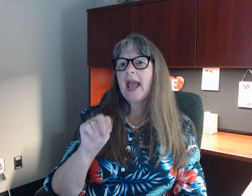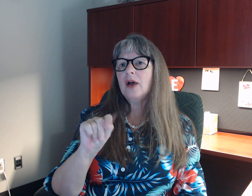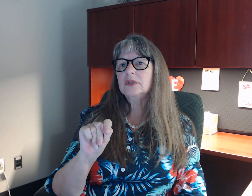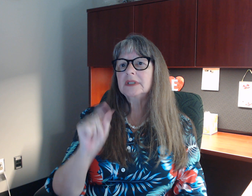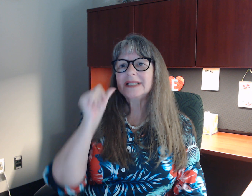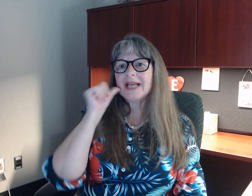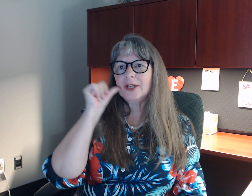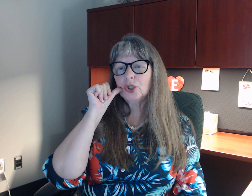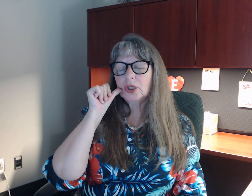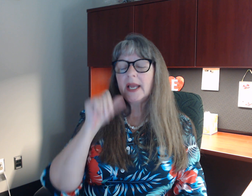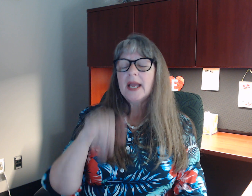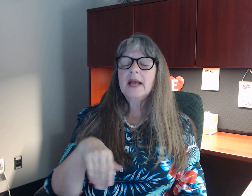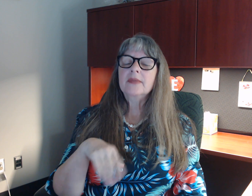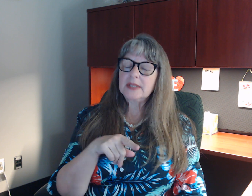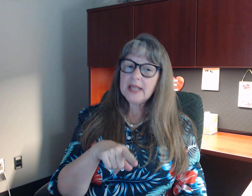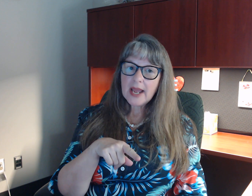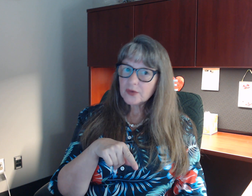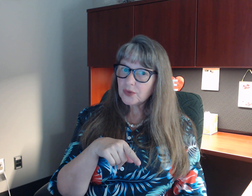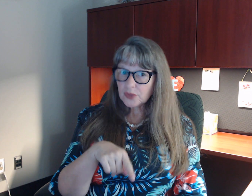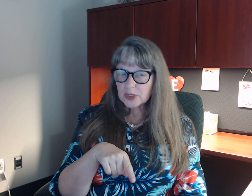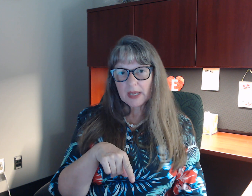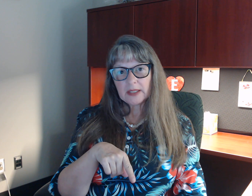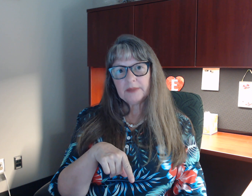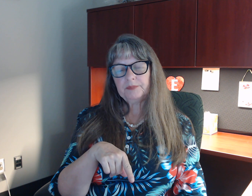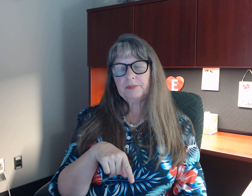discount tire. That's a noun, so you spell it.